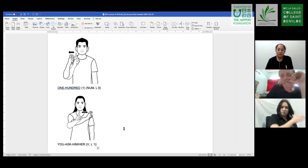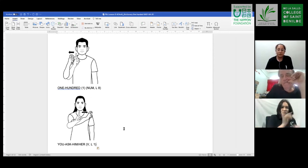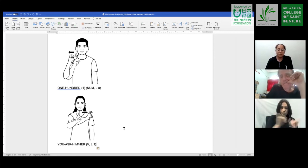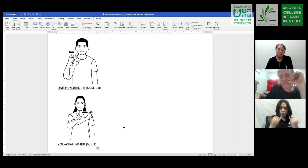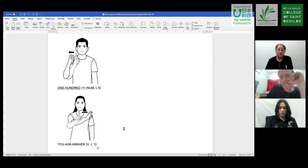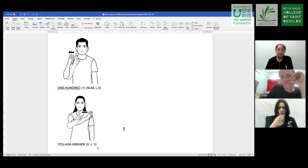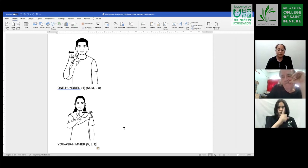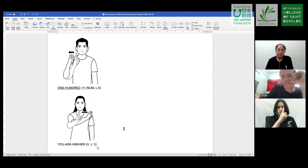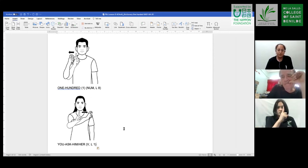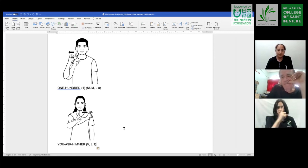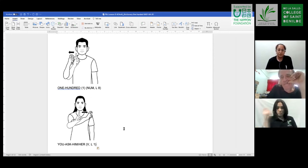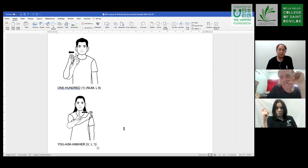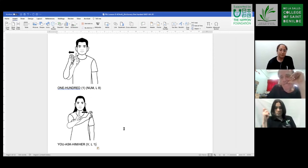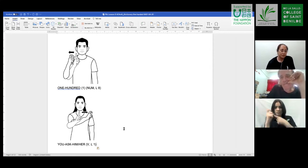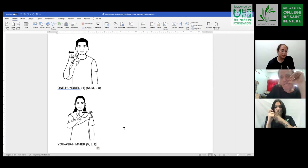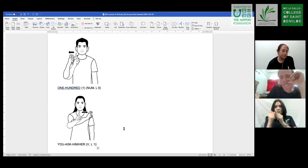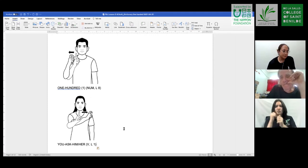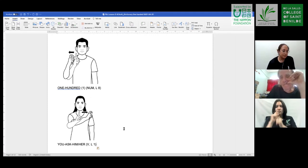to small and then movement.